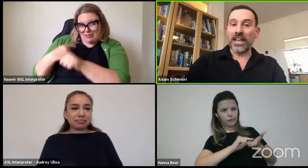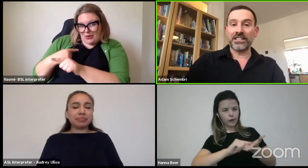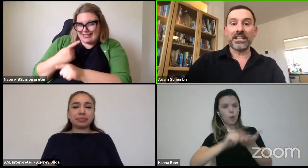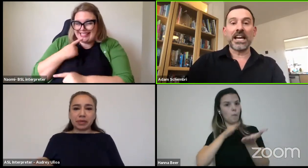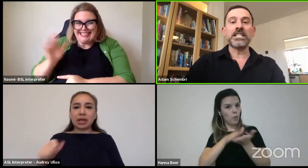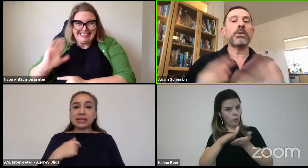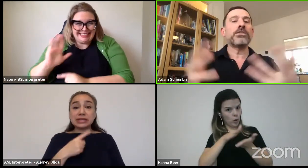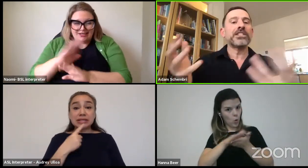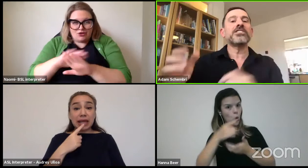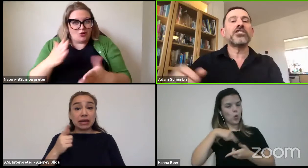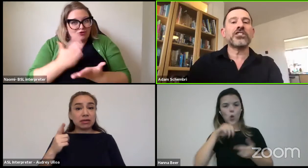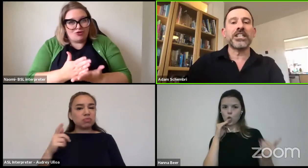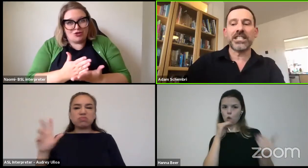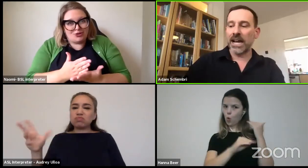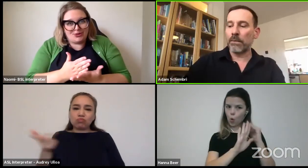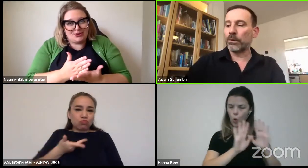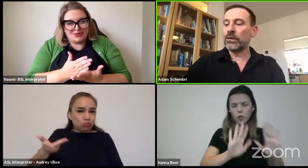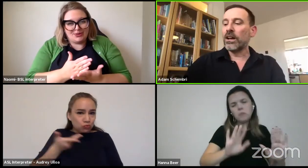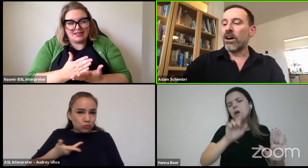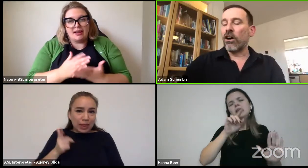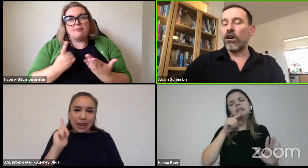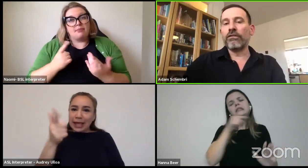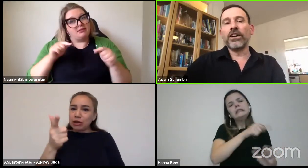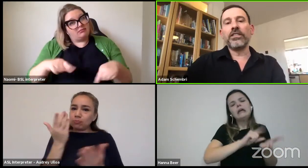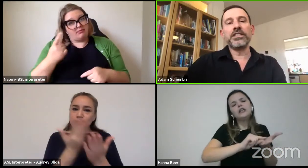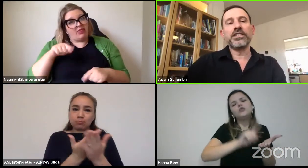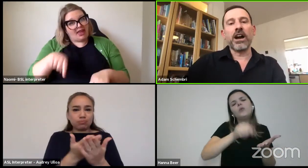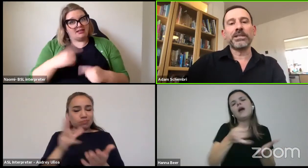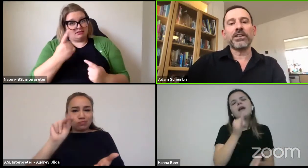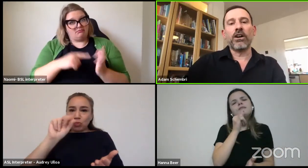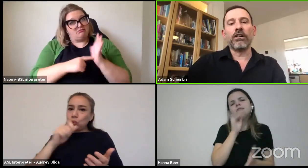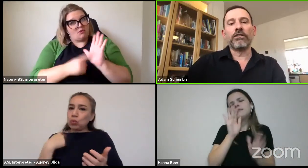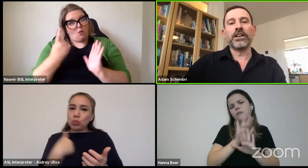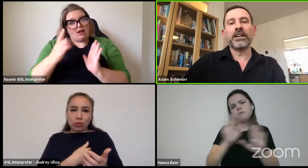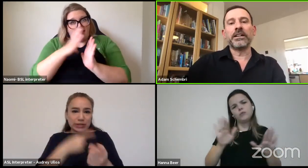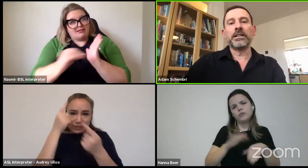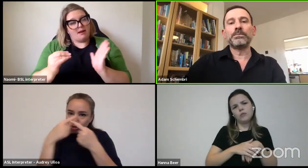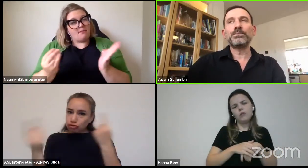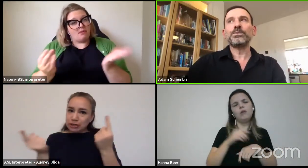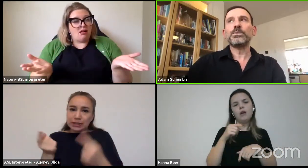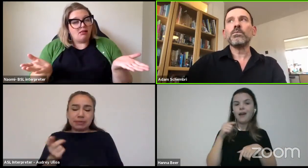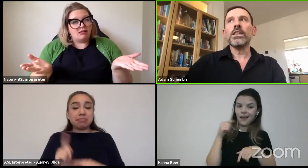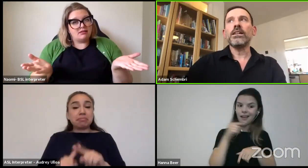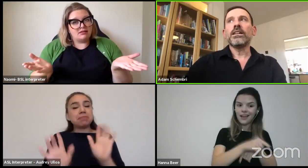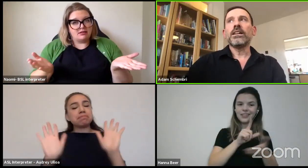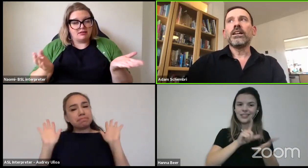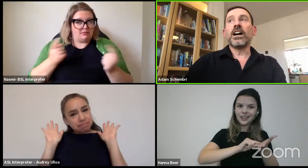think that's the case, but this is just an example of the types of